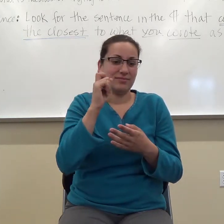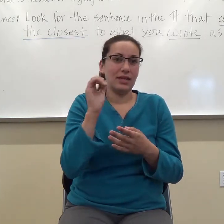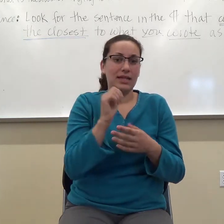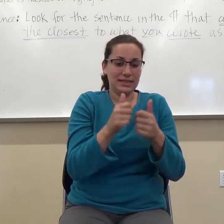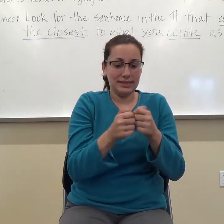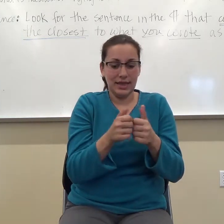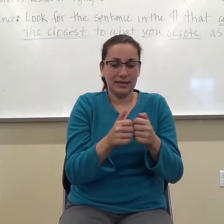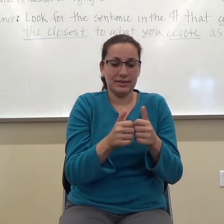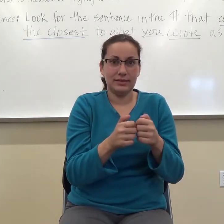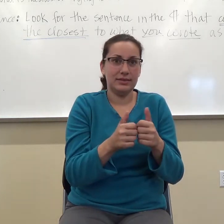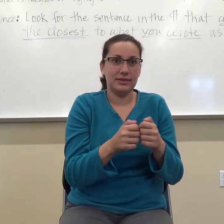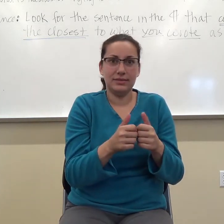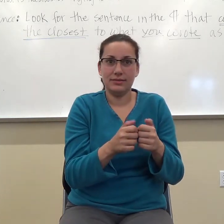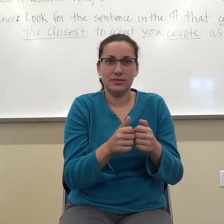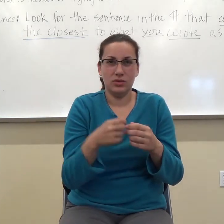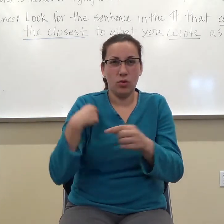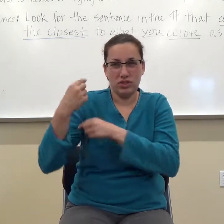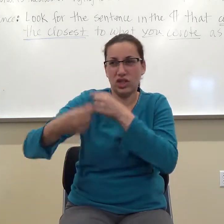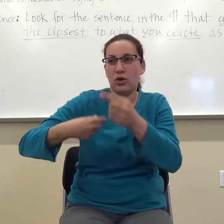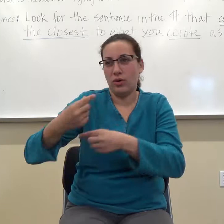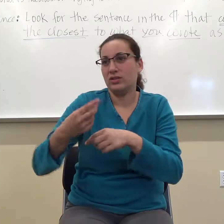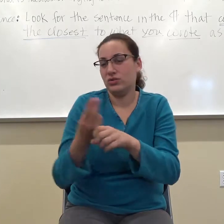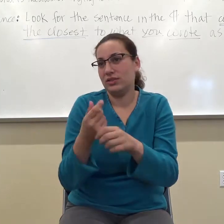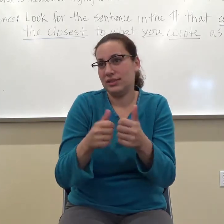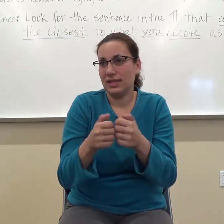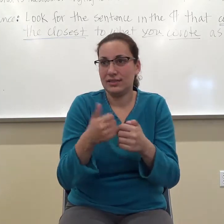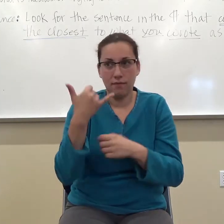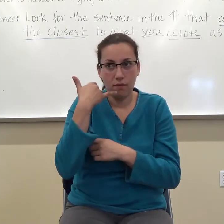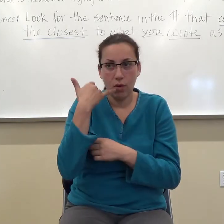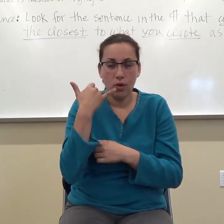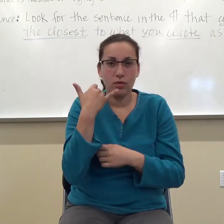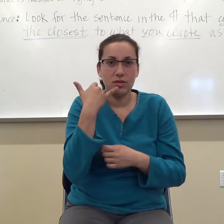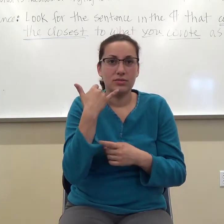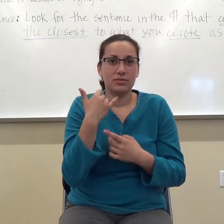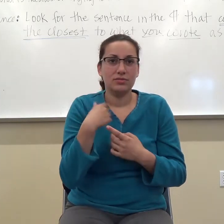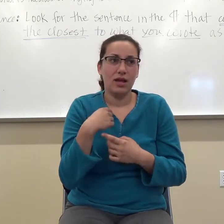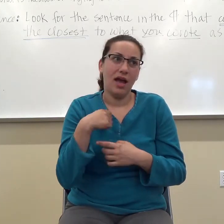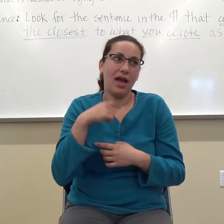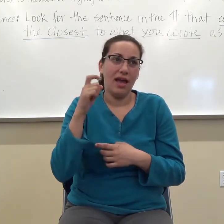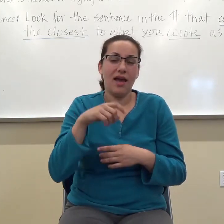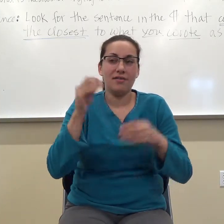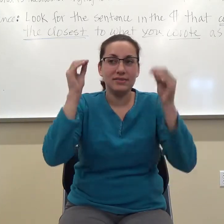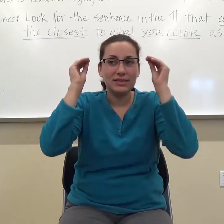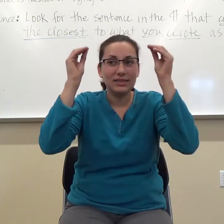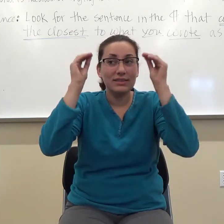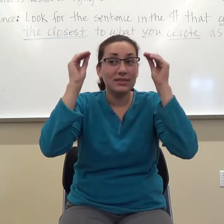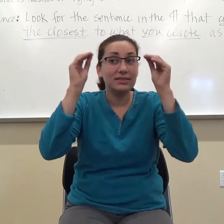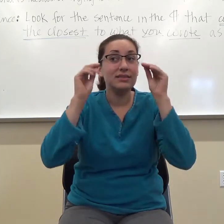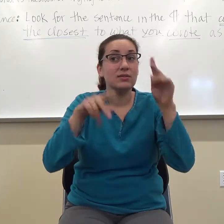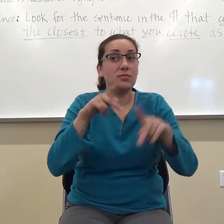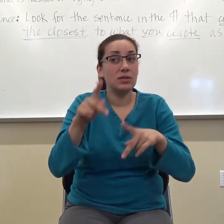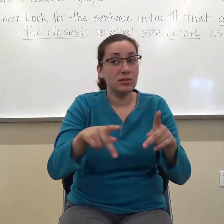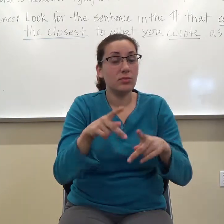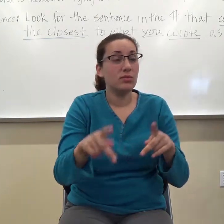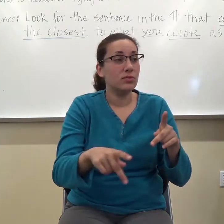texting generation, I really do have to teach people that